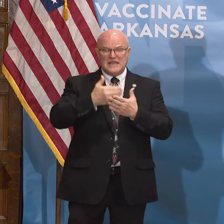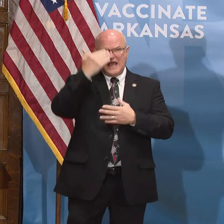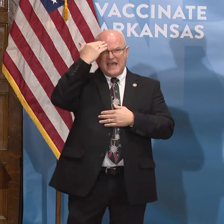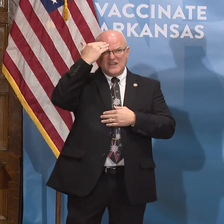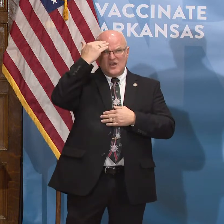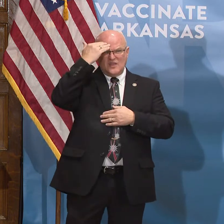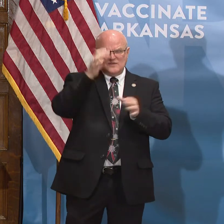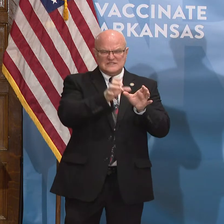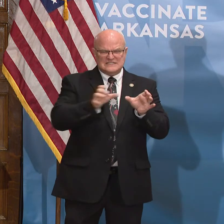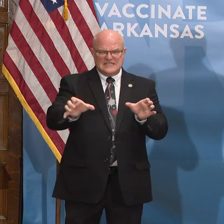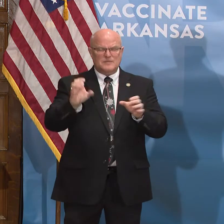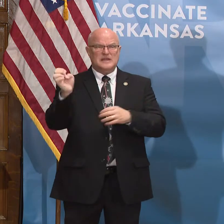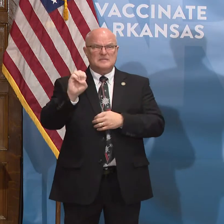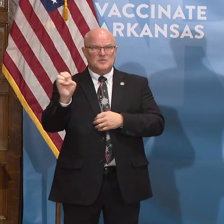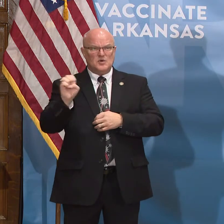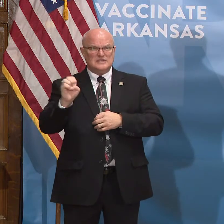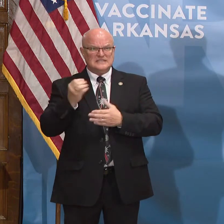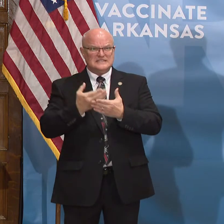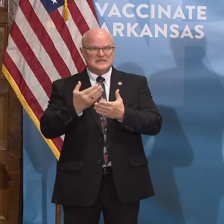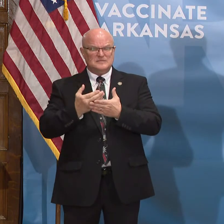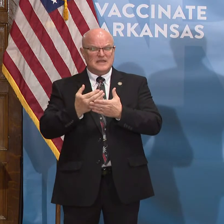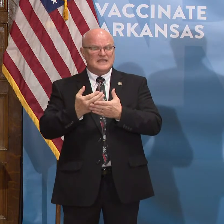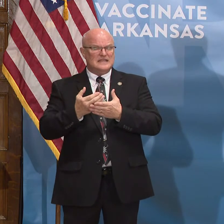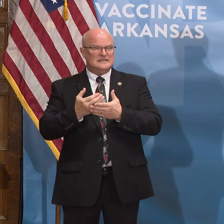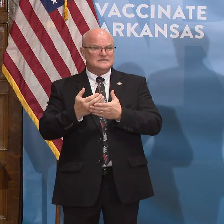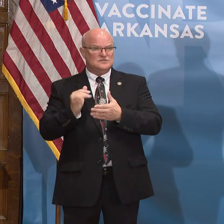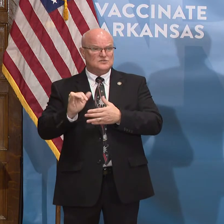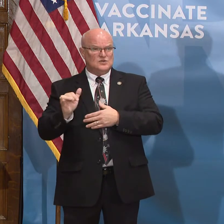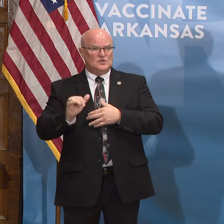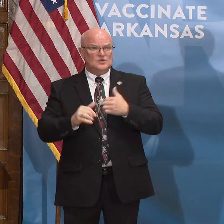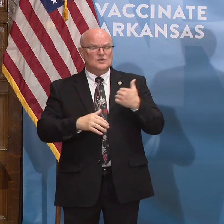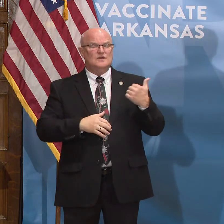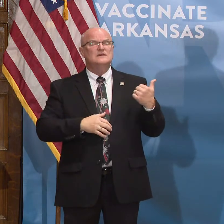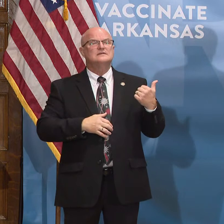there was a separate emergency state fund. Would those be used as well?